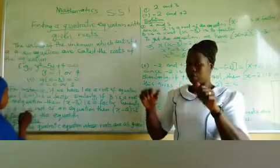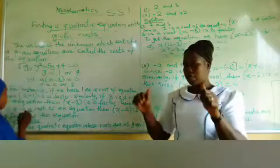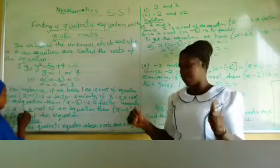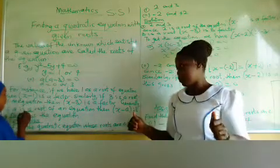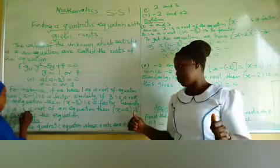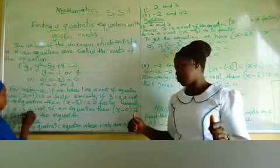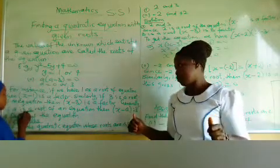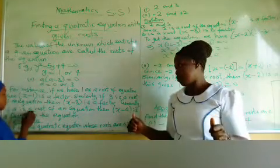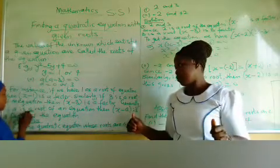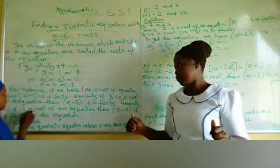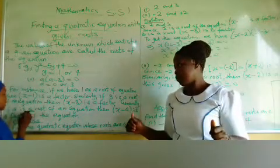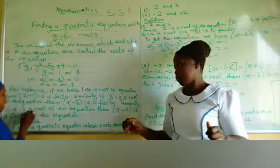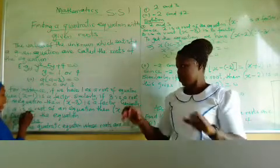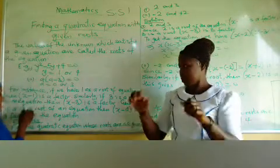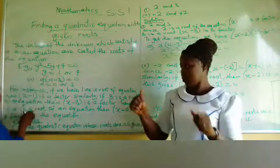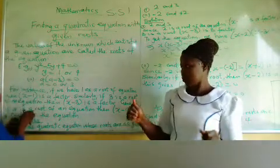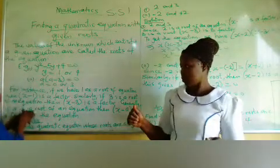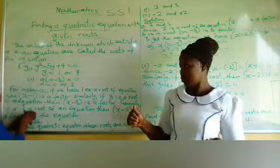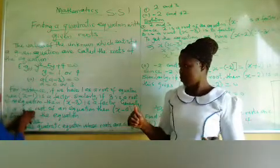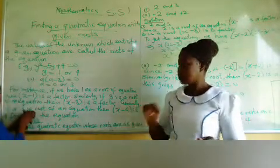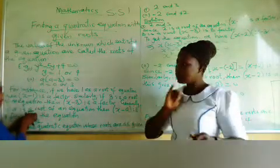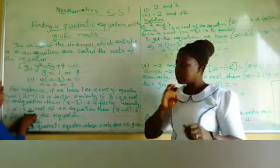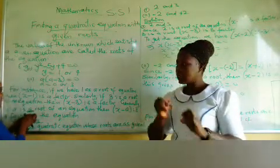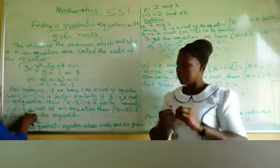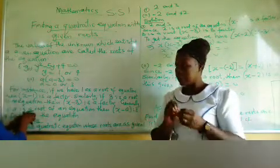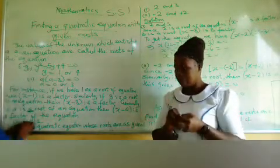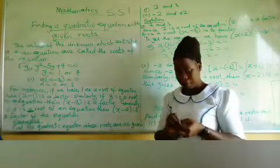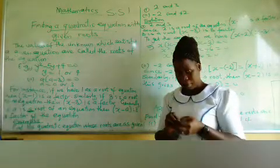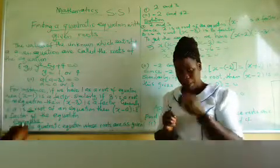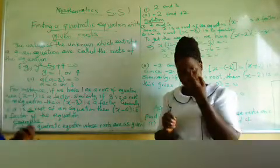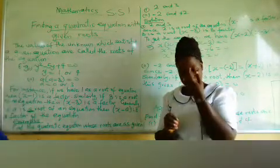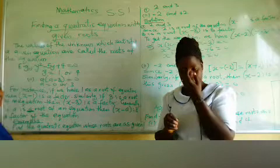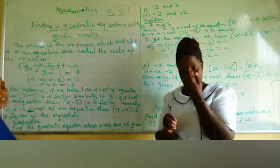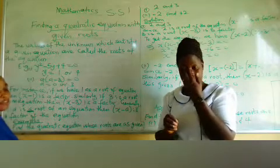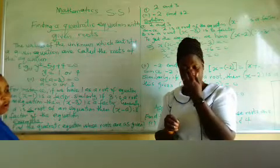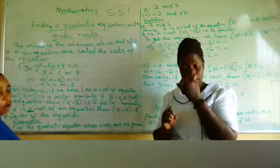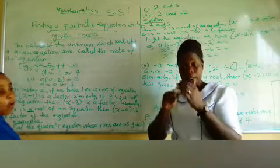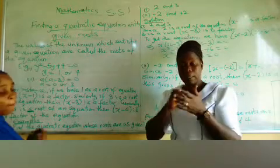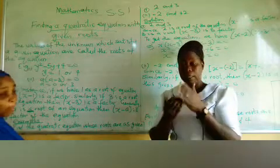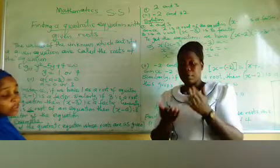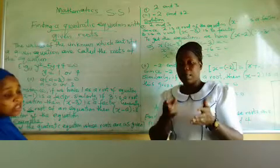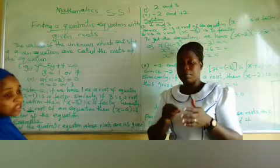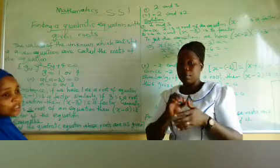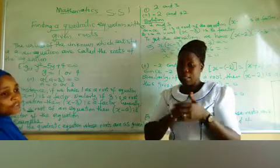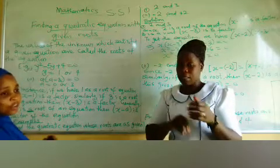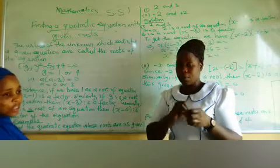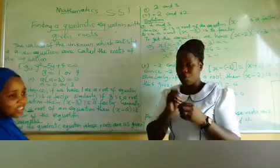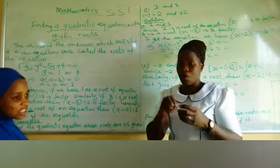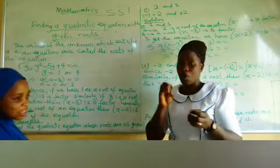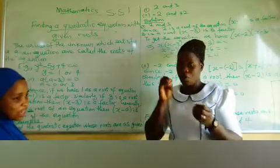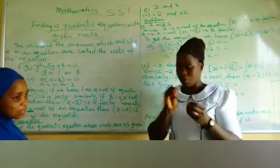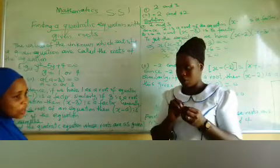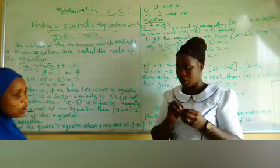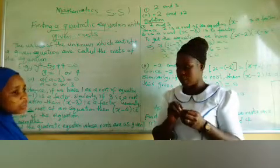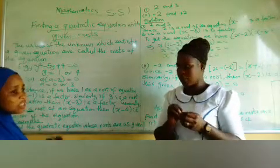a, let's assume that this a is a figure, it might be negative or positive integers or